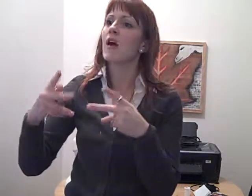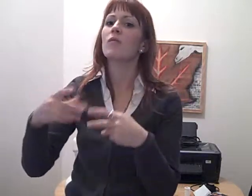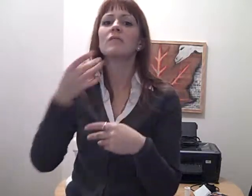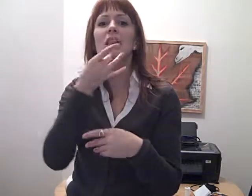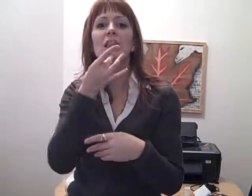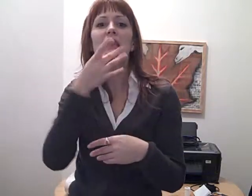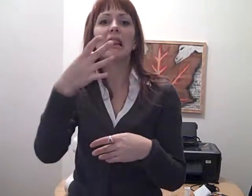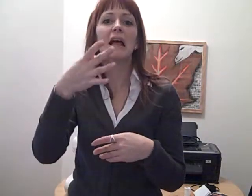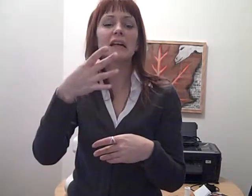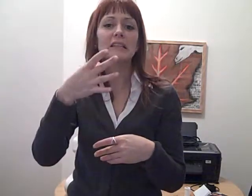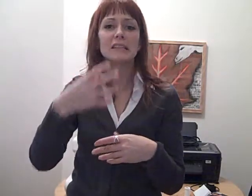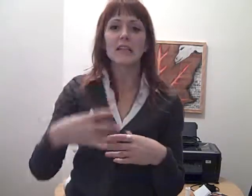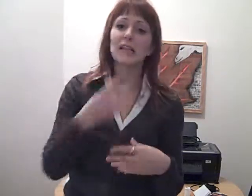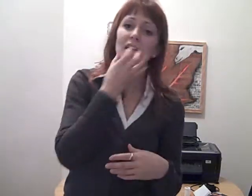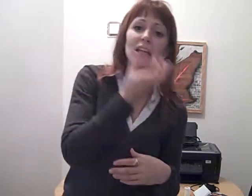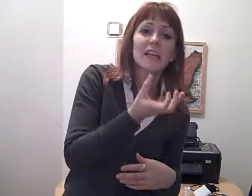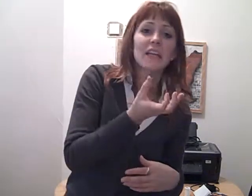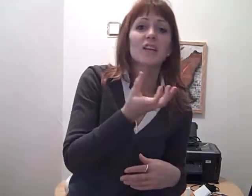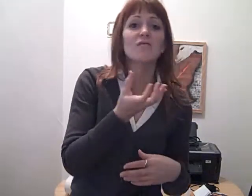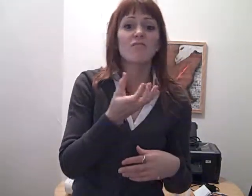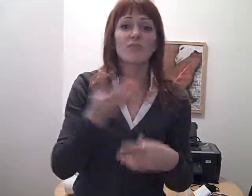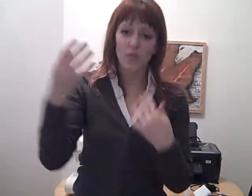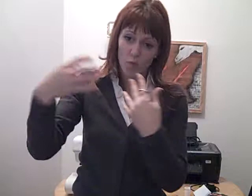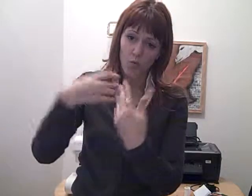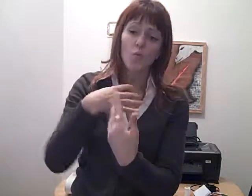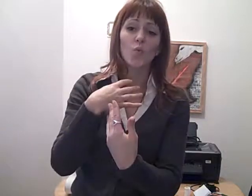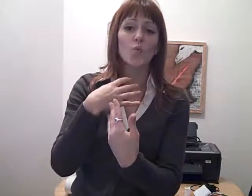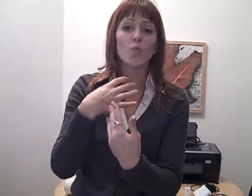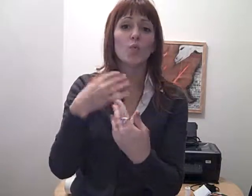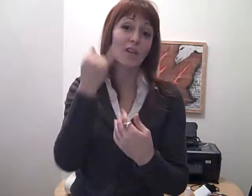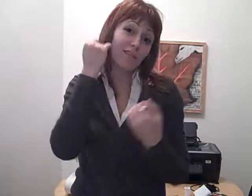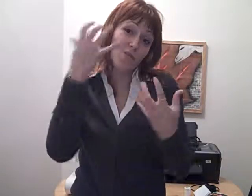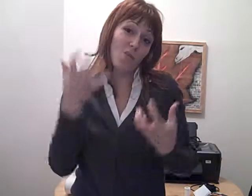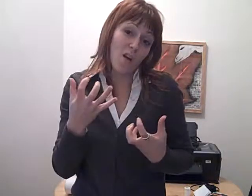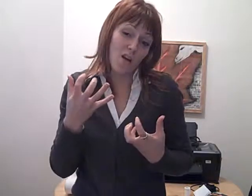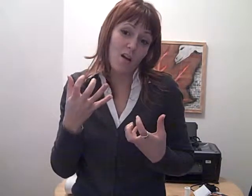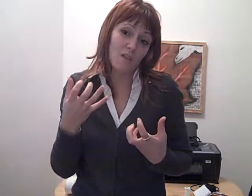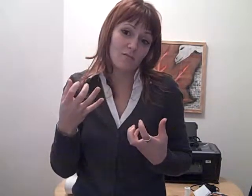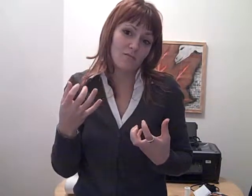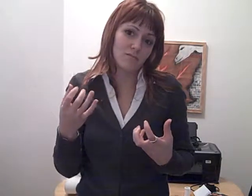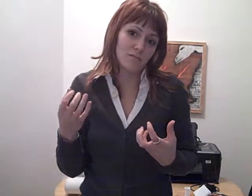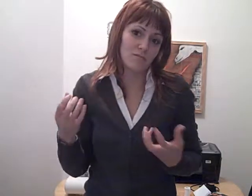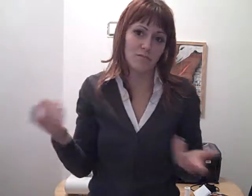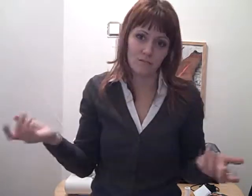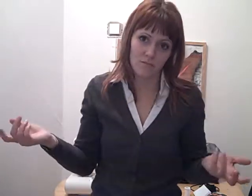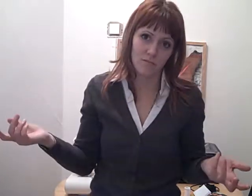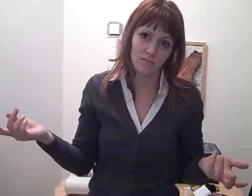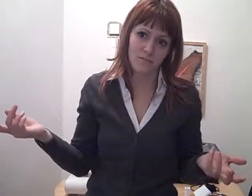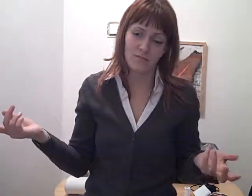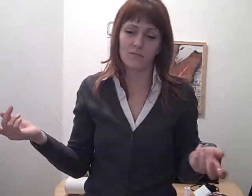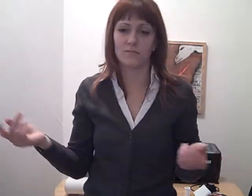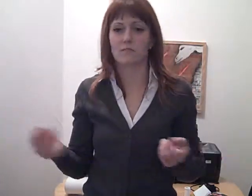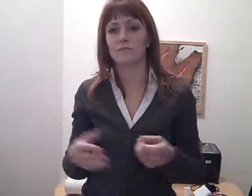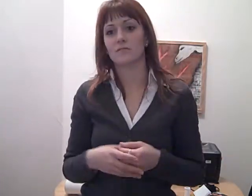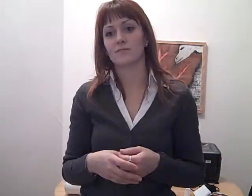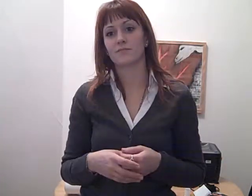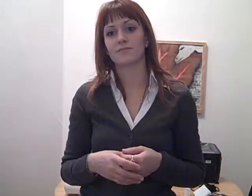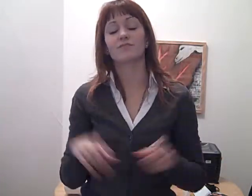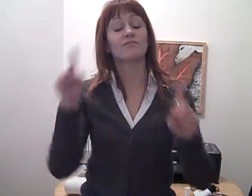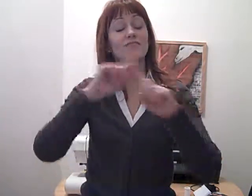To change its state, by the way, takes 2 volts for a millisecond pulse. And once you've changed its state, it